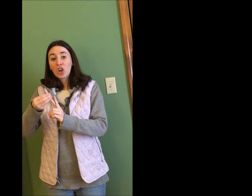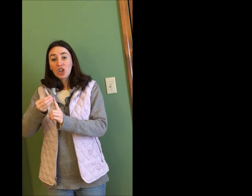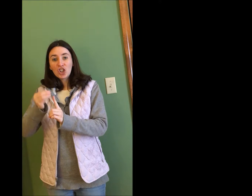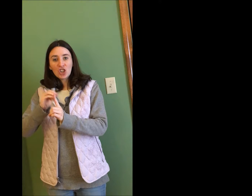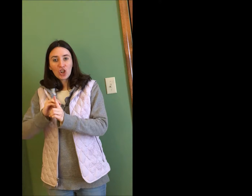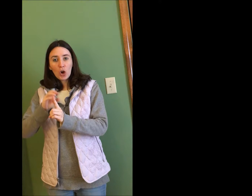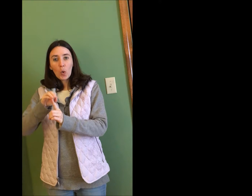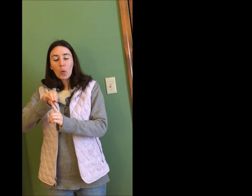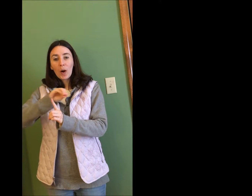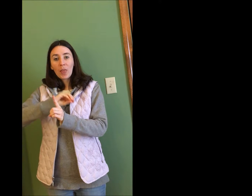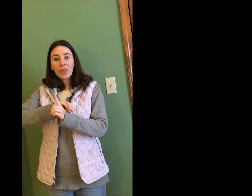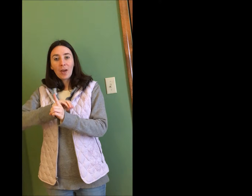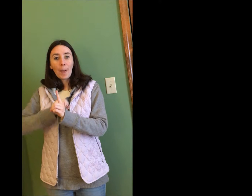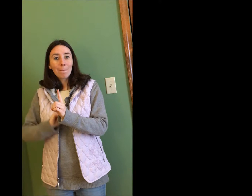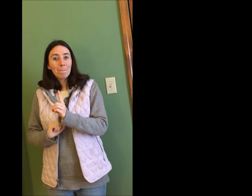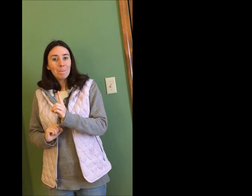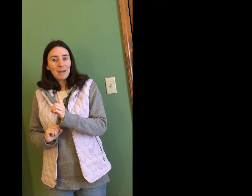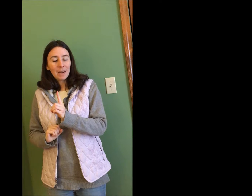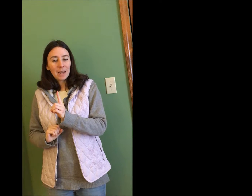to show the banana.